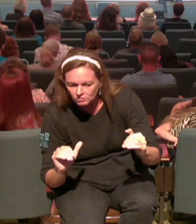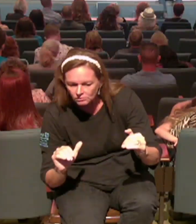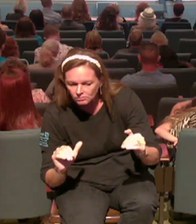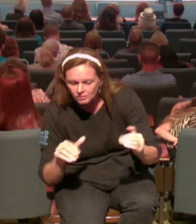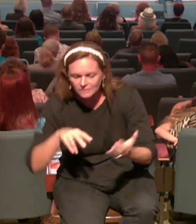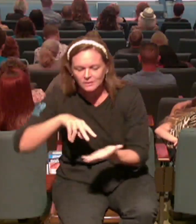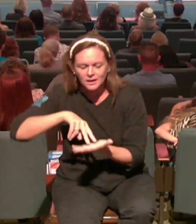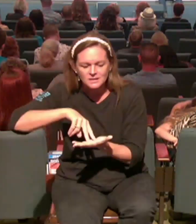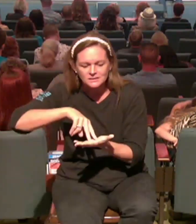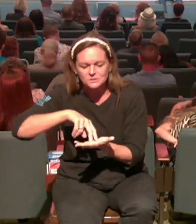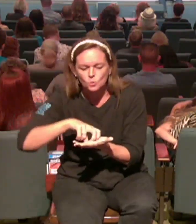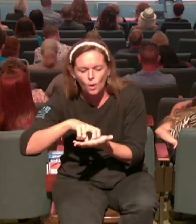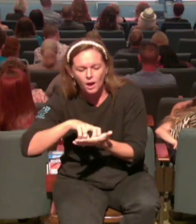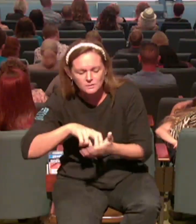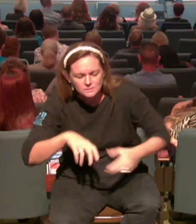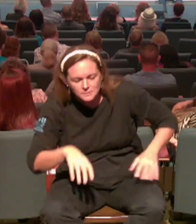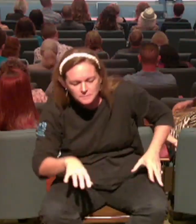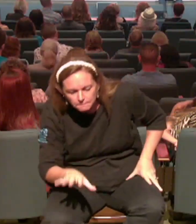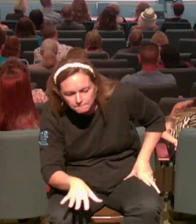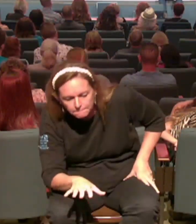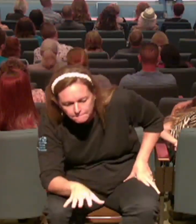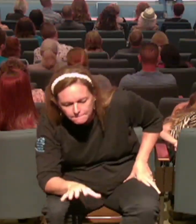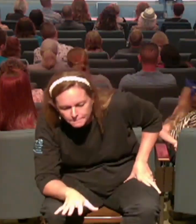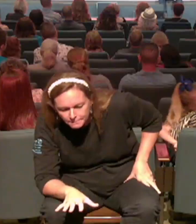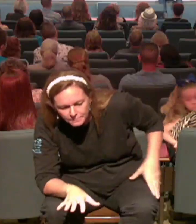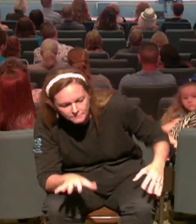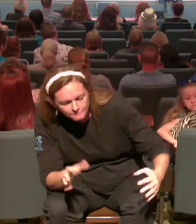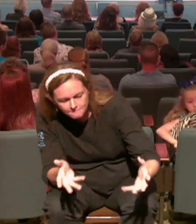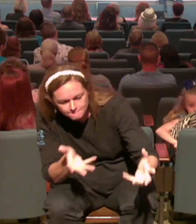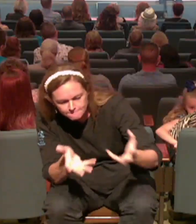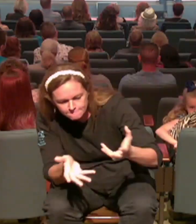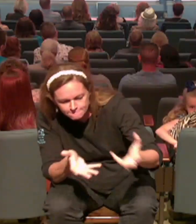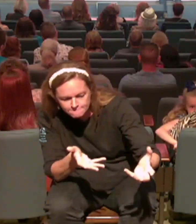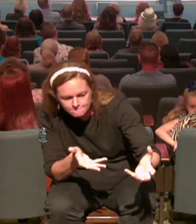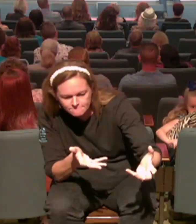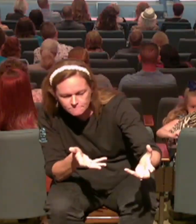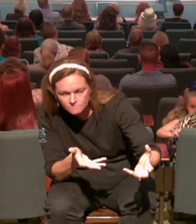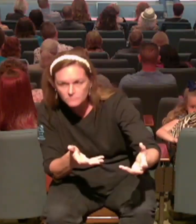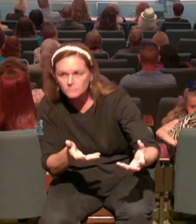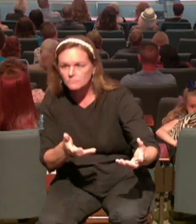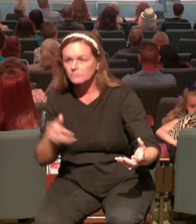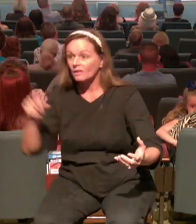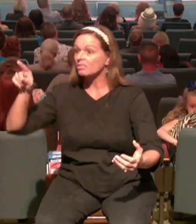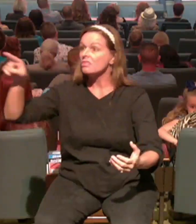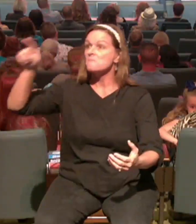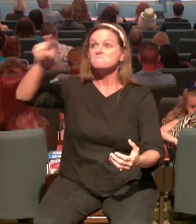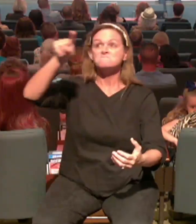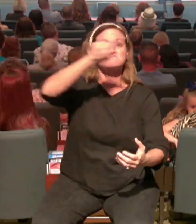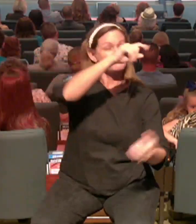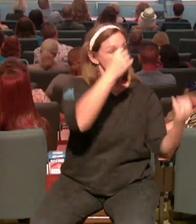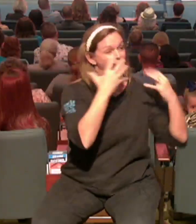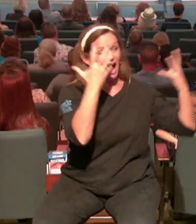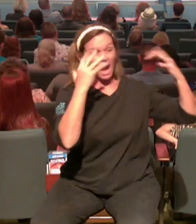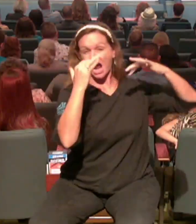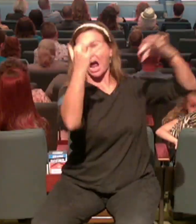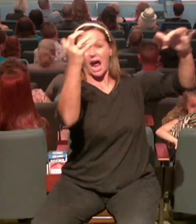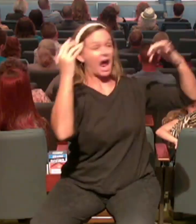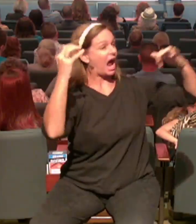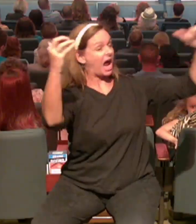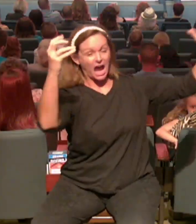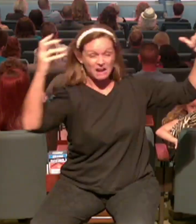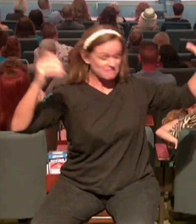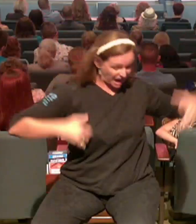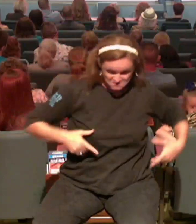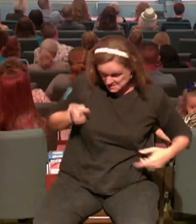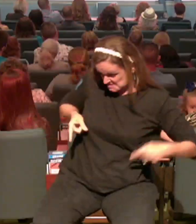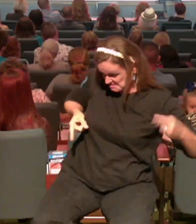The person that nobody in that group wanted to identify with, nobody wanted to associate with her and her sin and